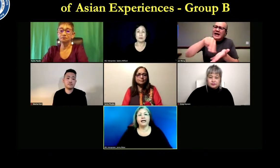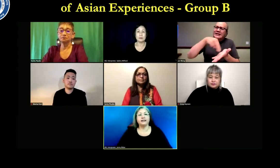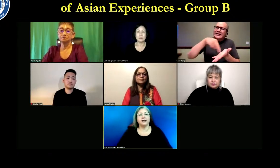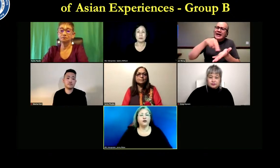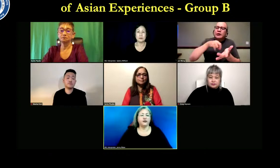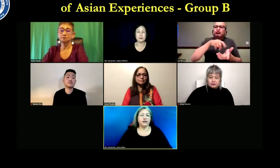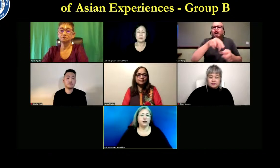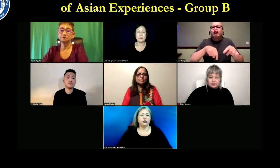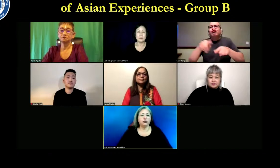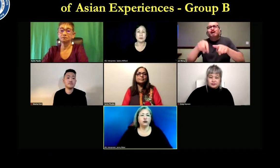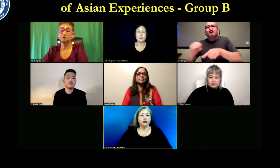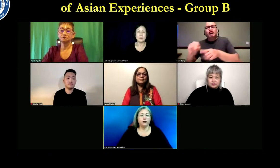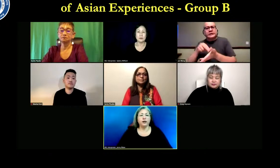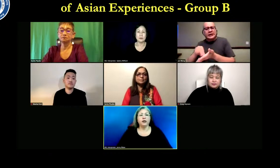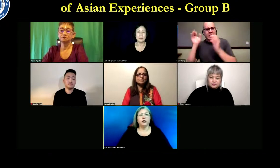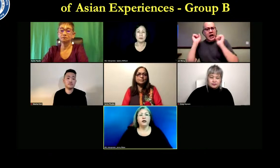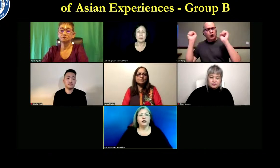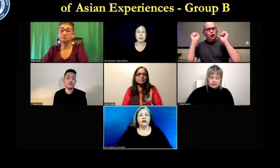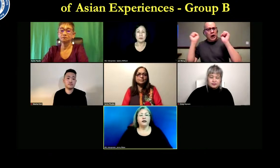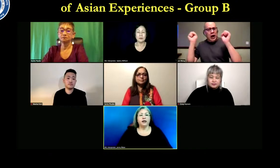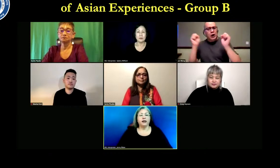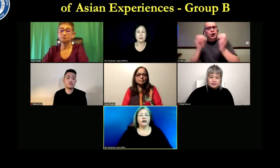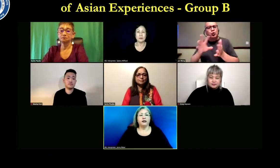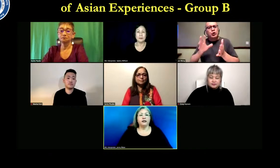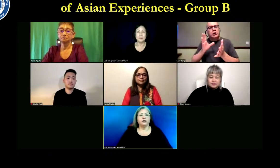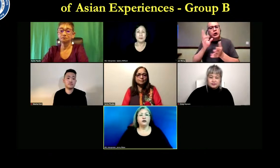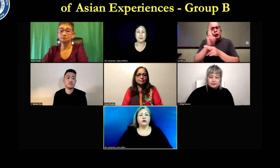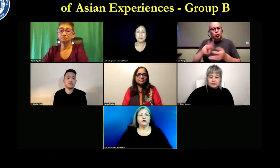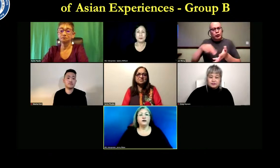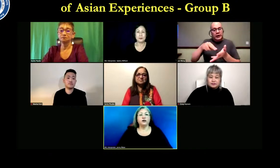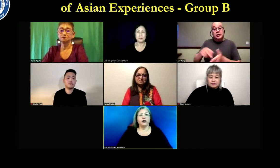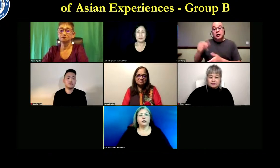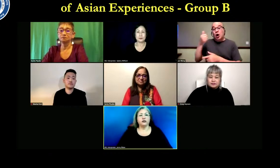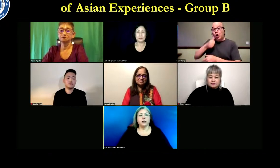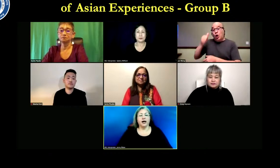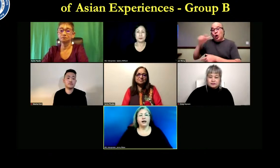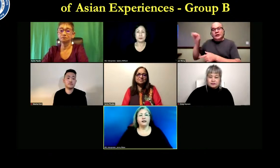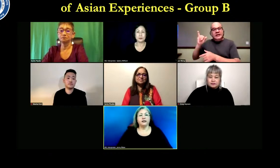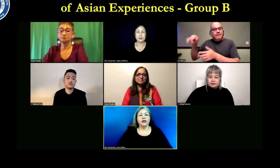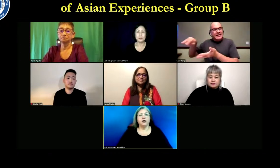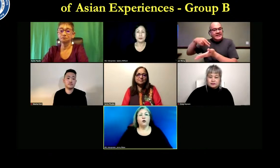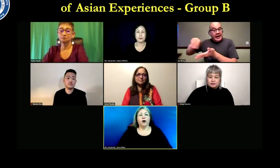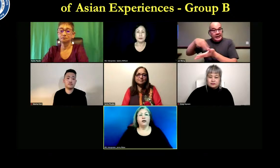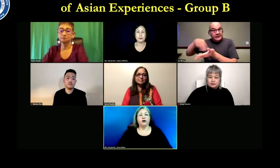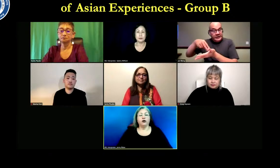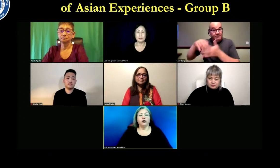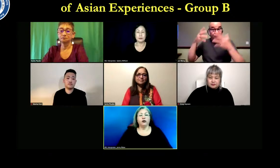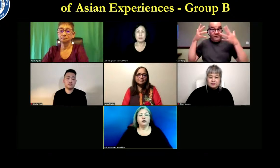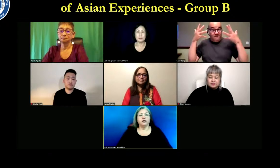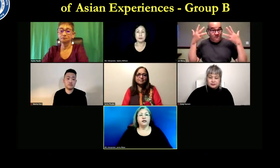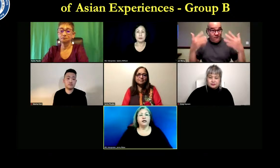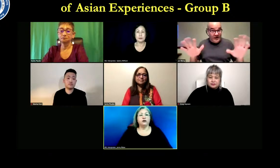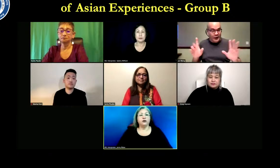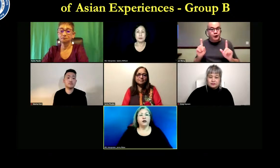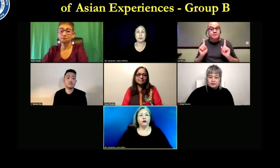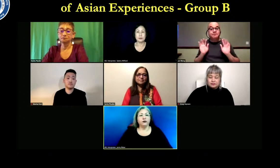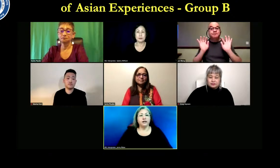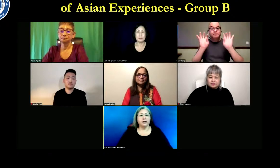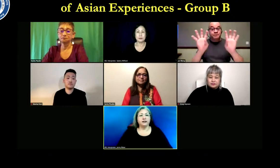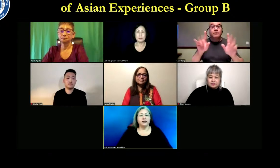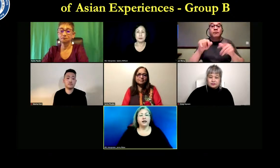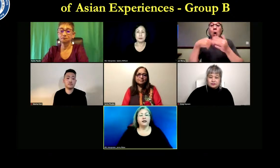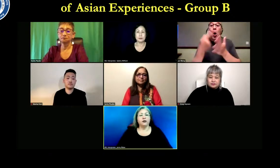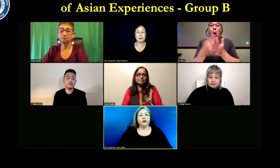have dancing, if you've seen on YouTube. They do physical exercise. While the girls, they do their